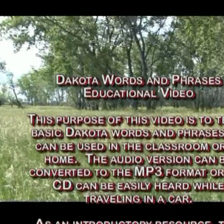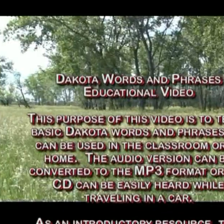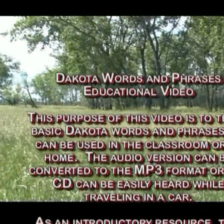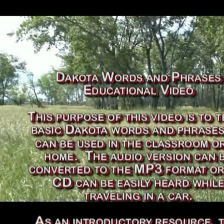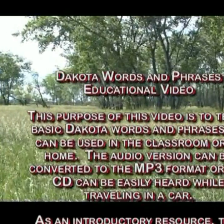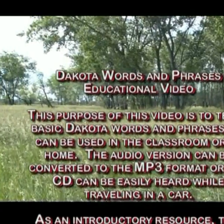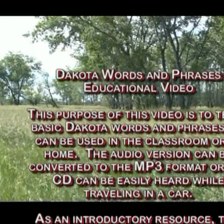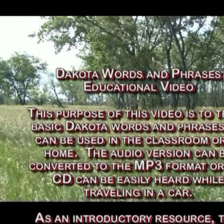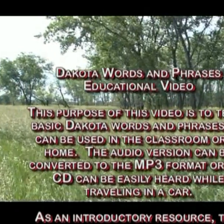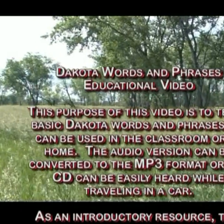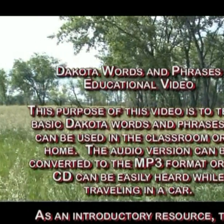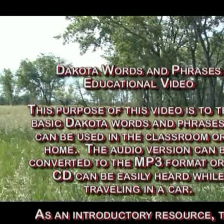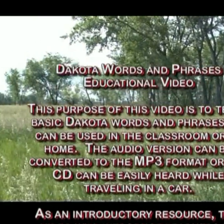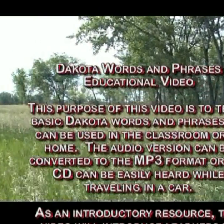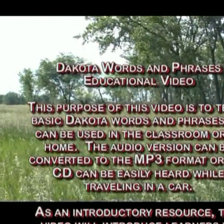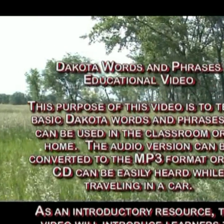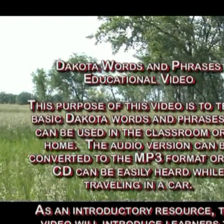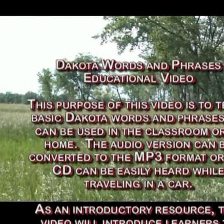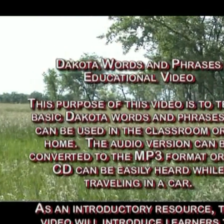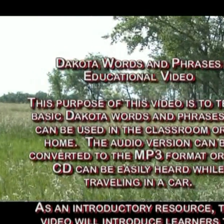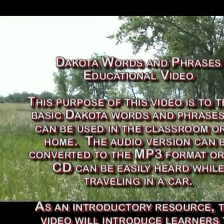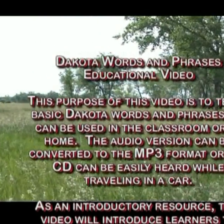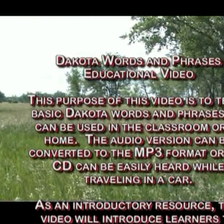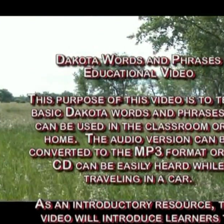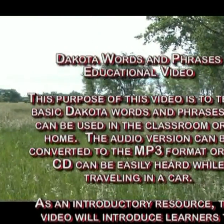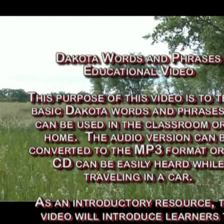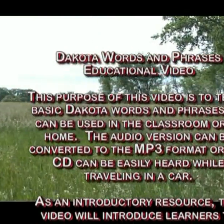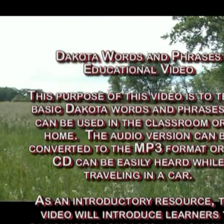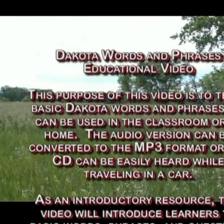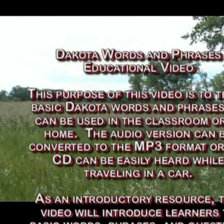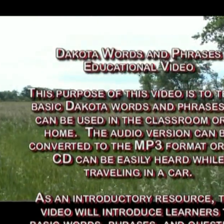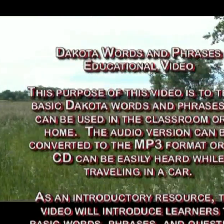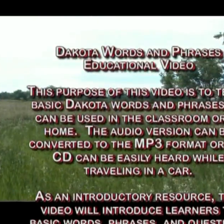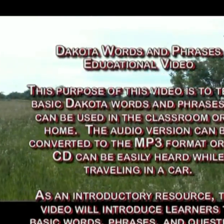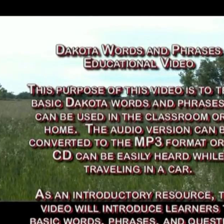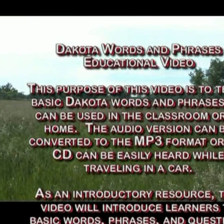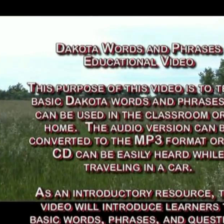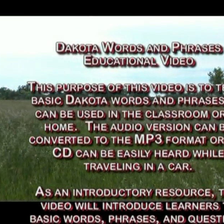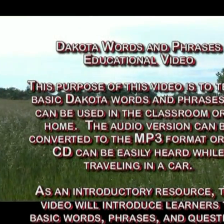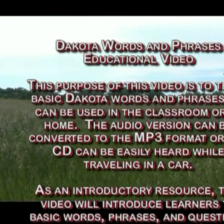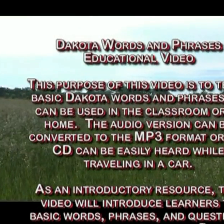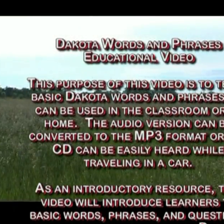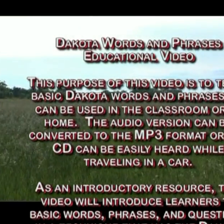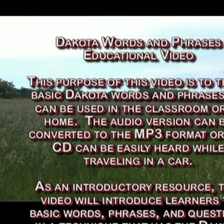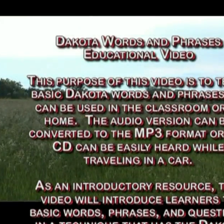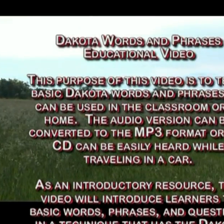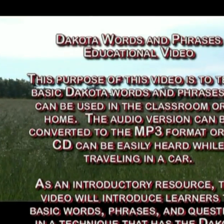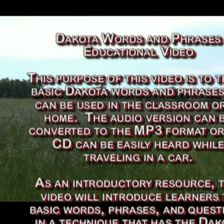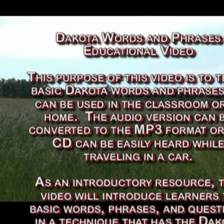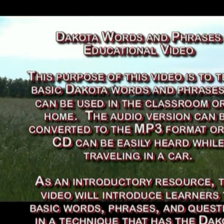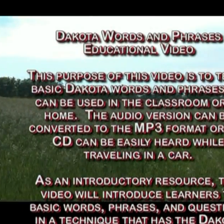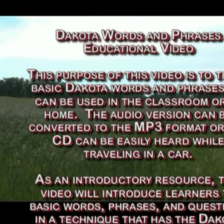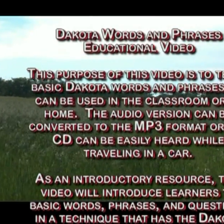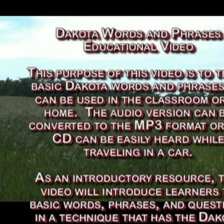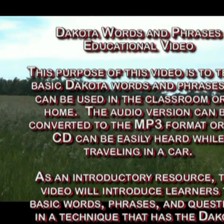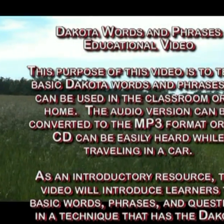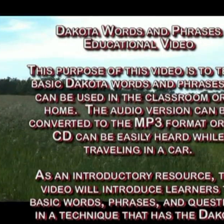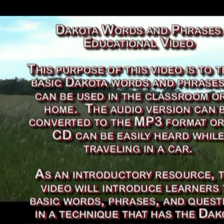The audio version can be converted to the MP3 format, or the CD can be easily heard while traveling in a